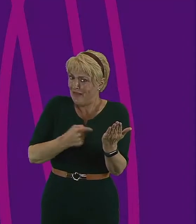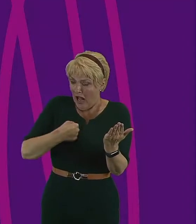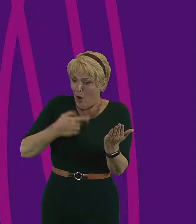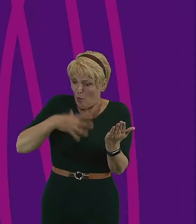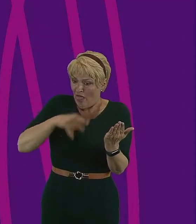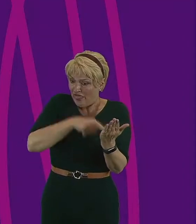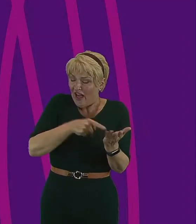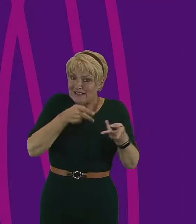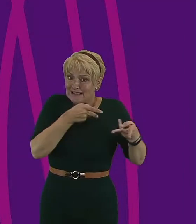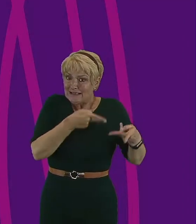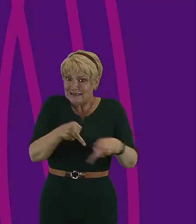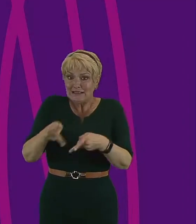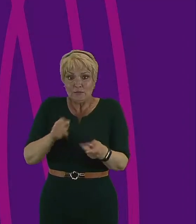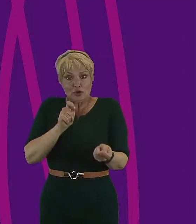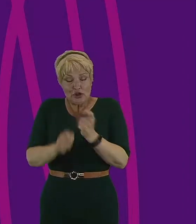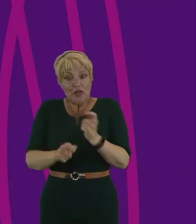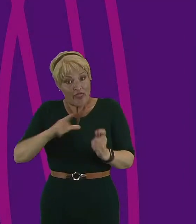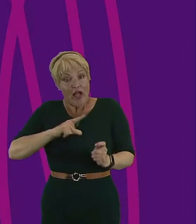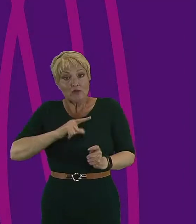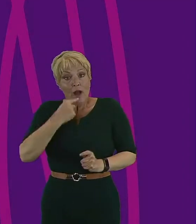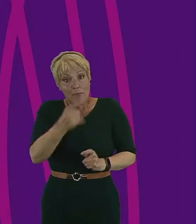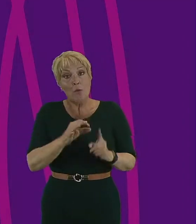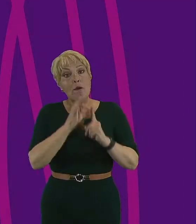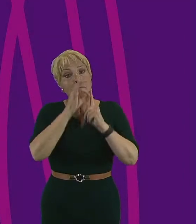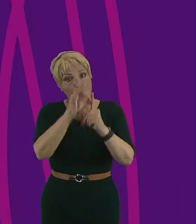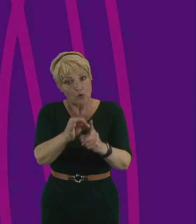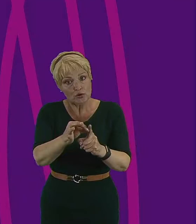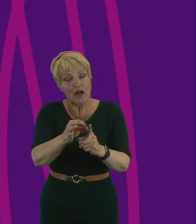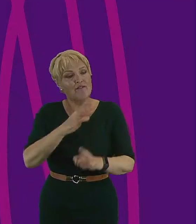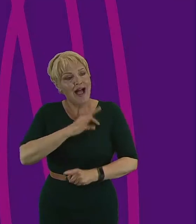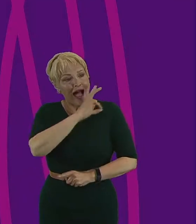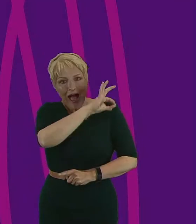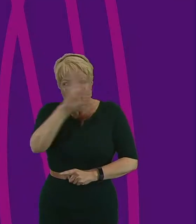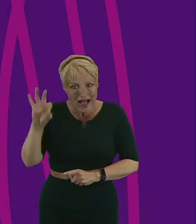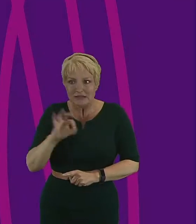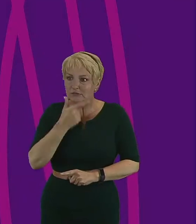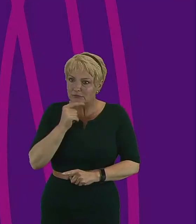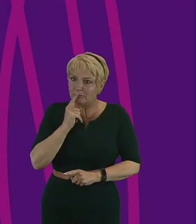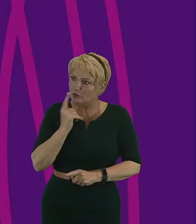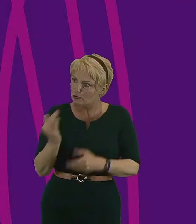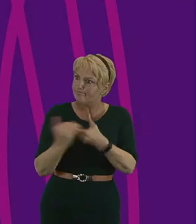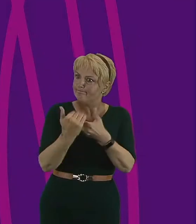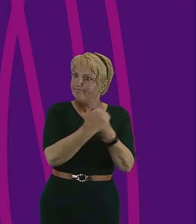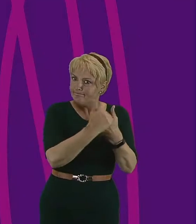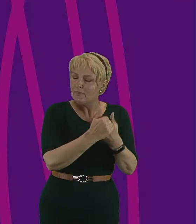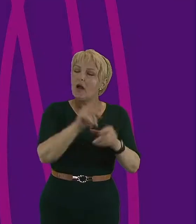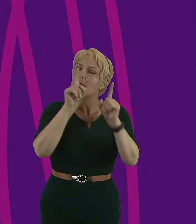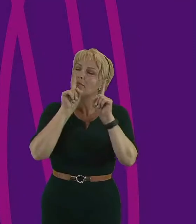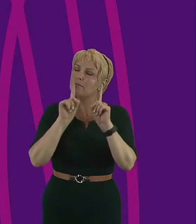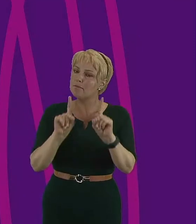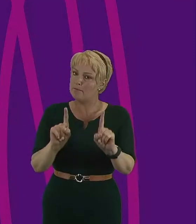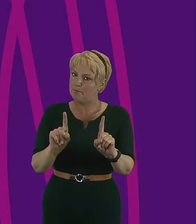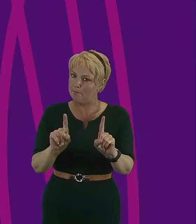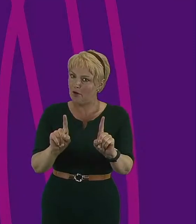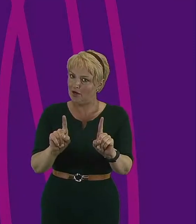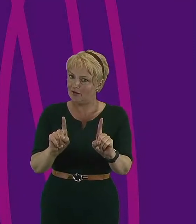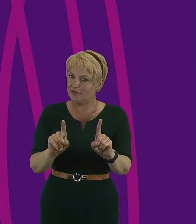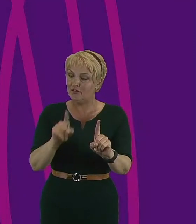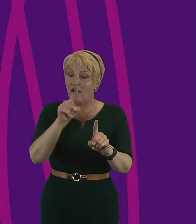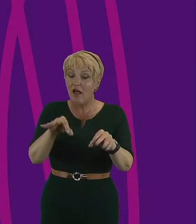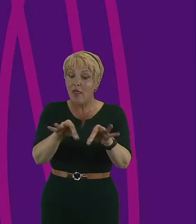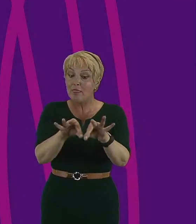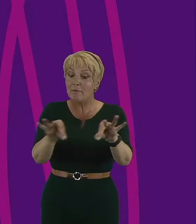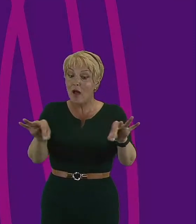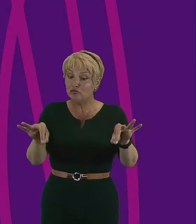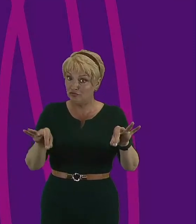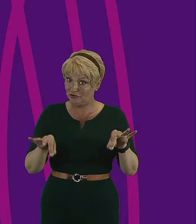changed, and that's why I've made the proposal to ask people to come together and do so. But the parameters for changing that system have to be understood,